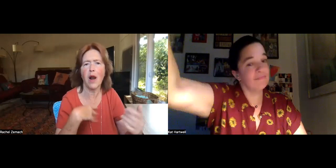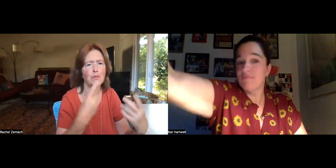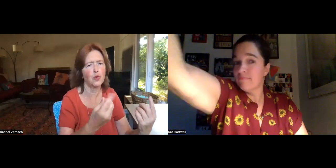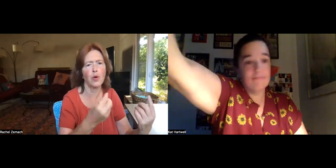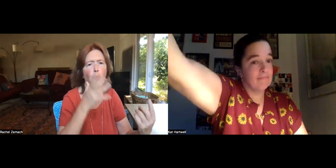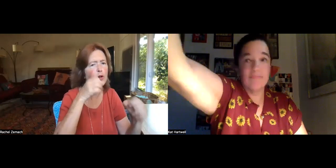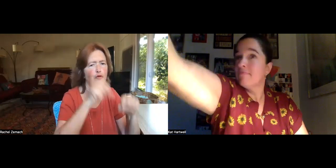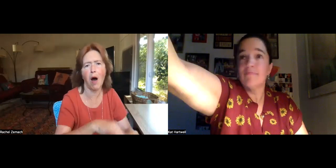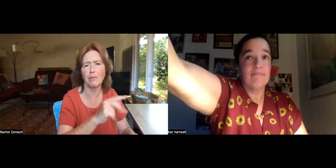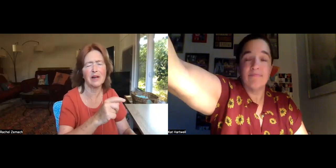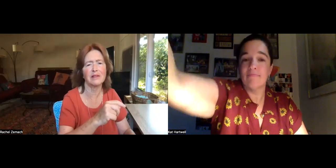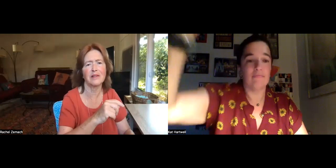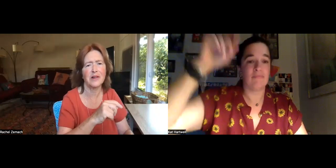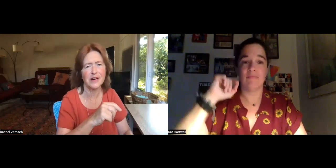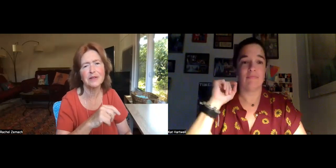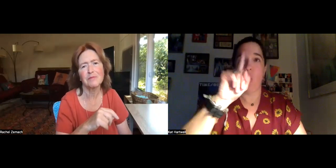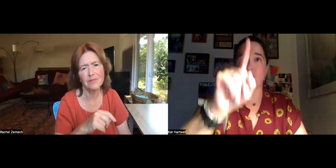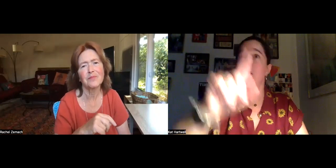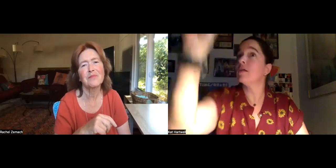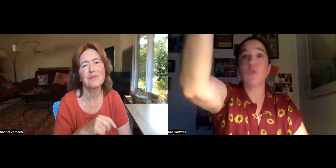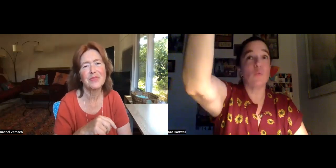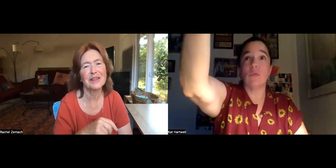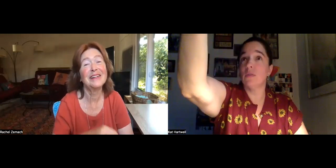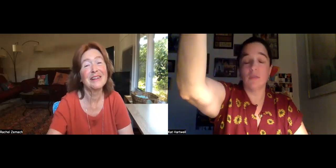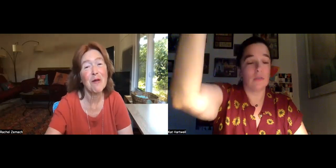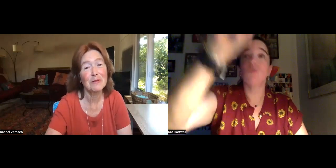I'm doing, I will drop it. Well then, boom.